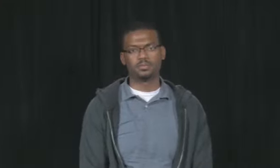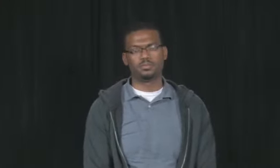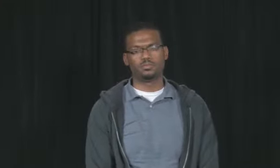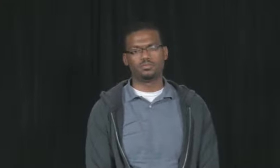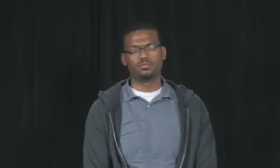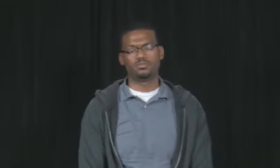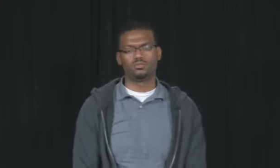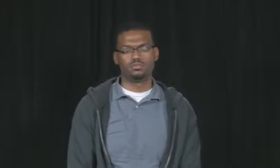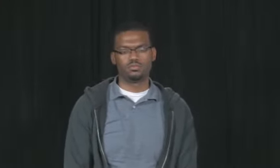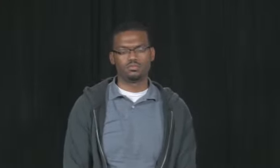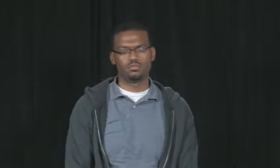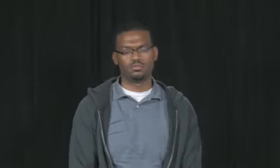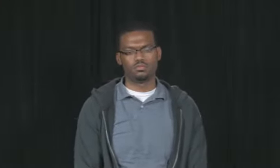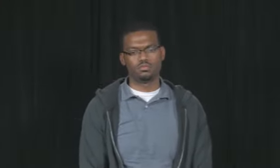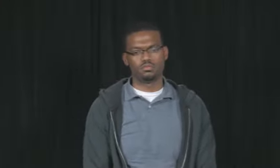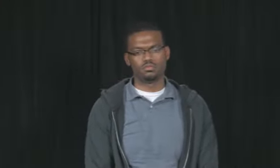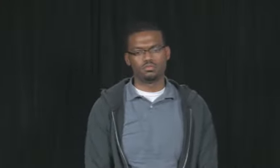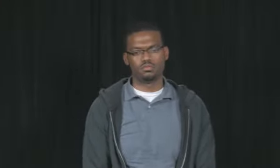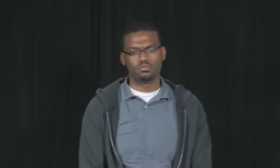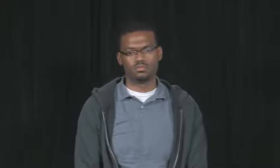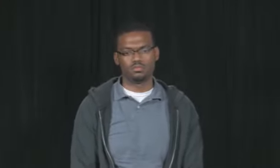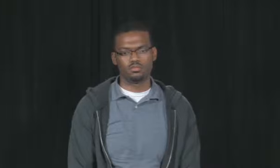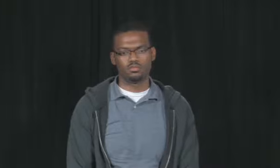subtext. Hmm. So you can do something like, my